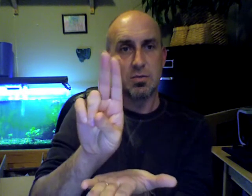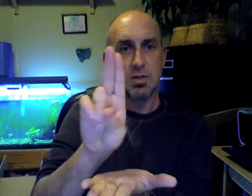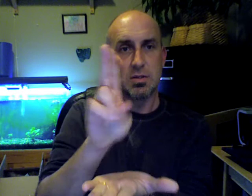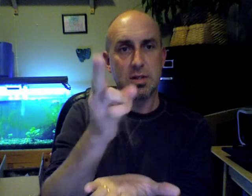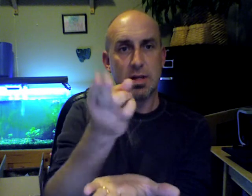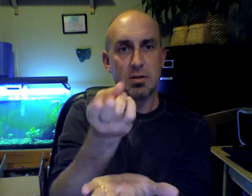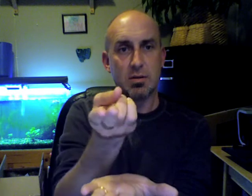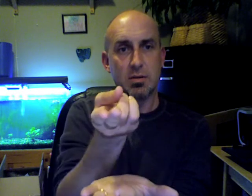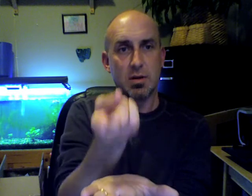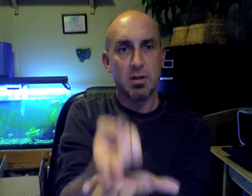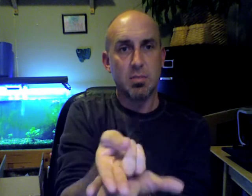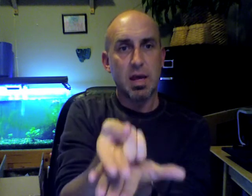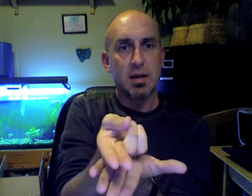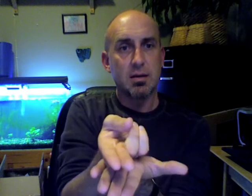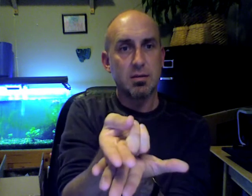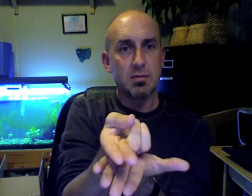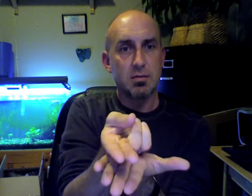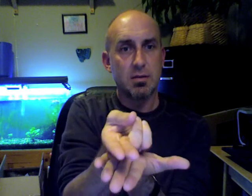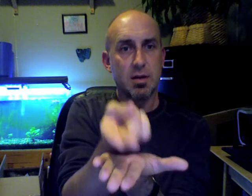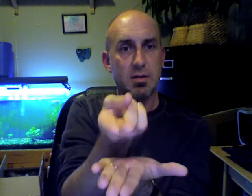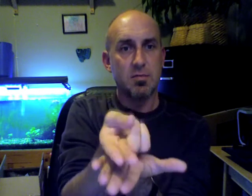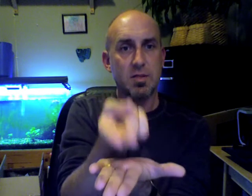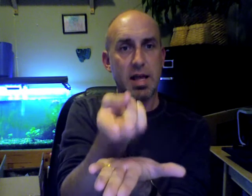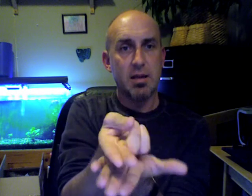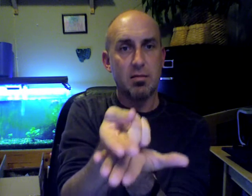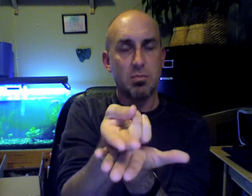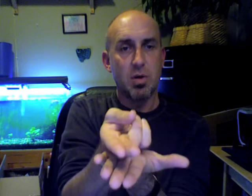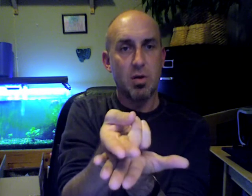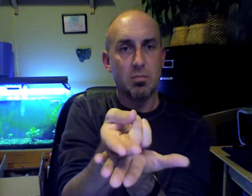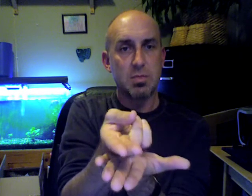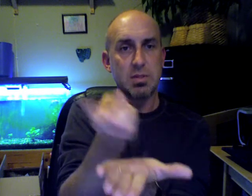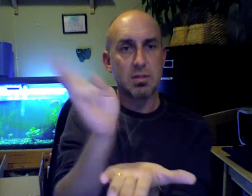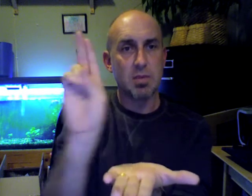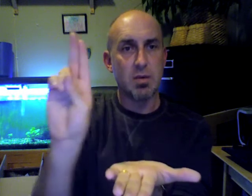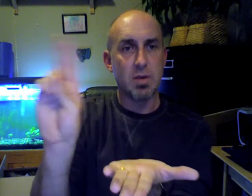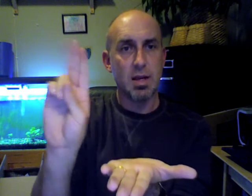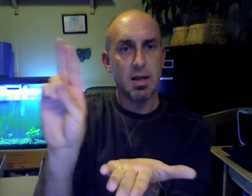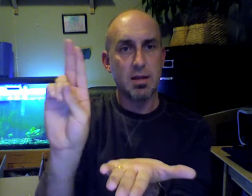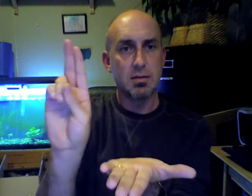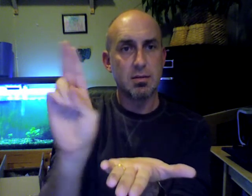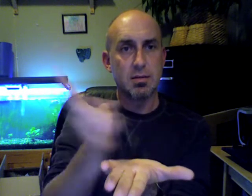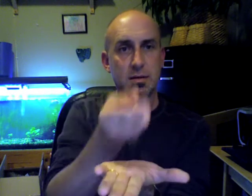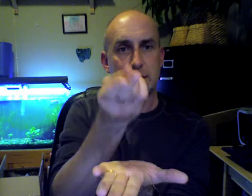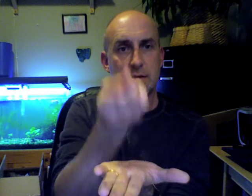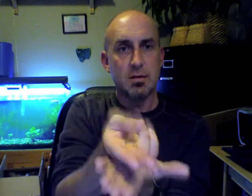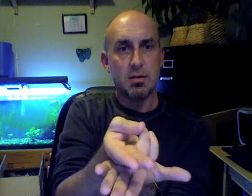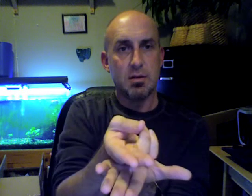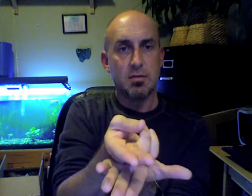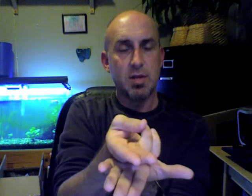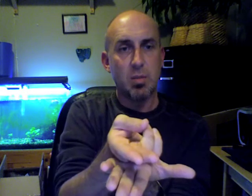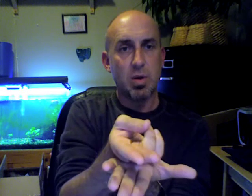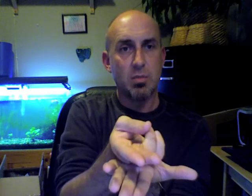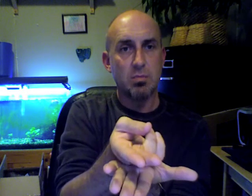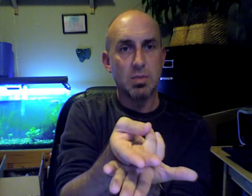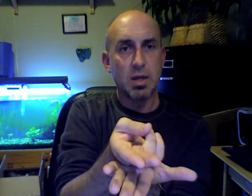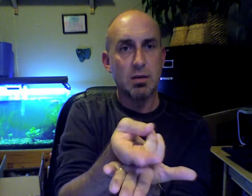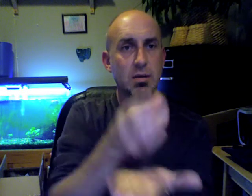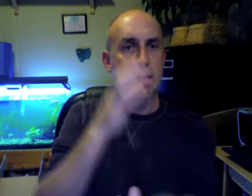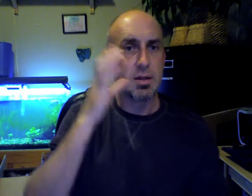fingers together on the back, on the flat palm. This is my right hand on the flat palm, okay?